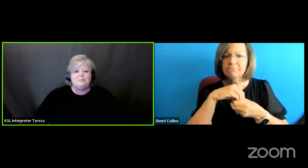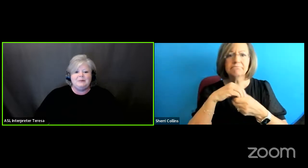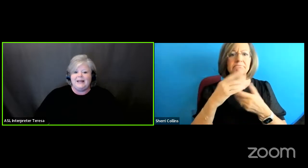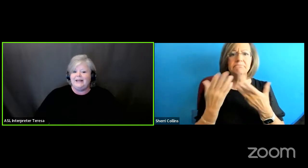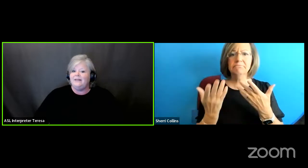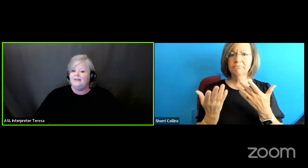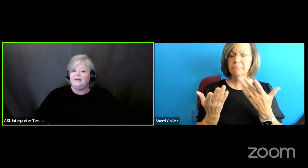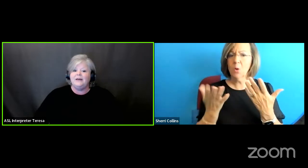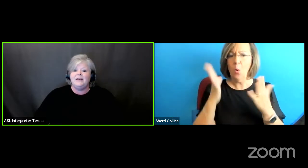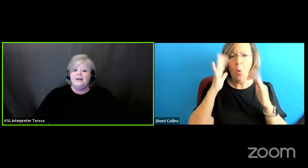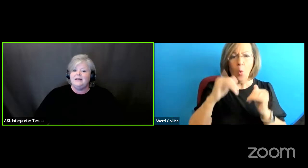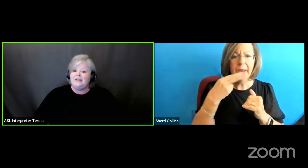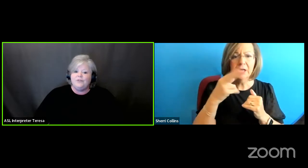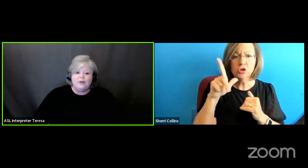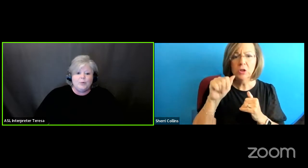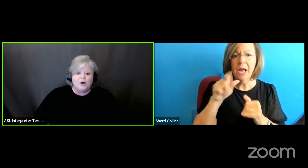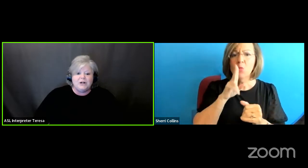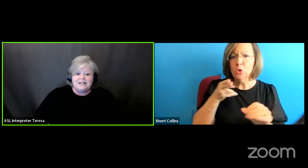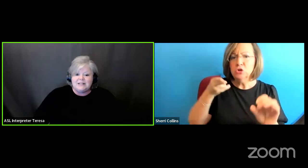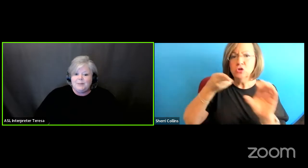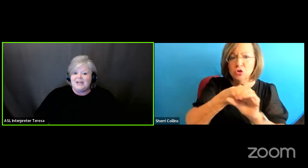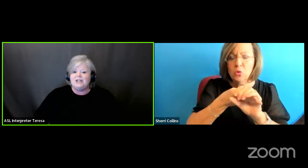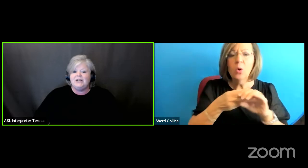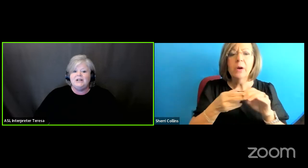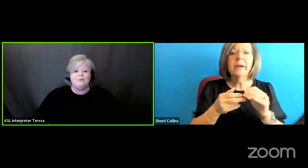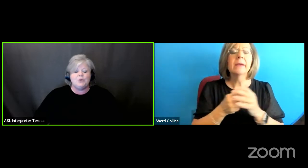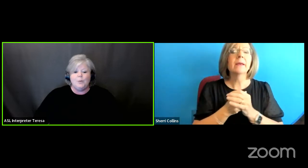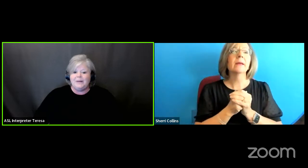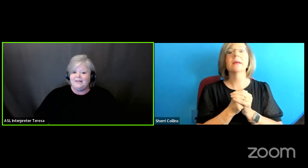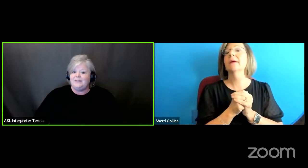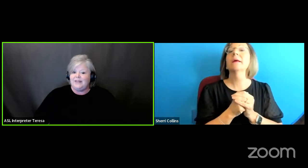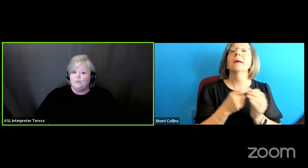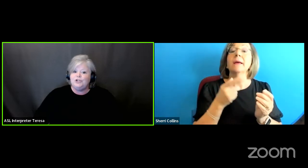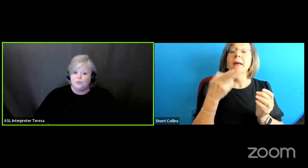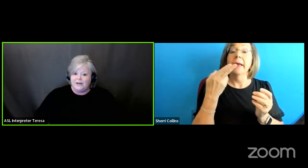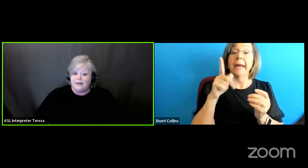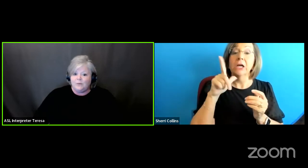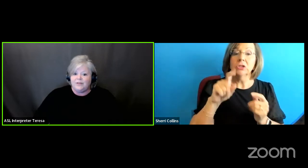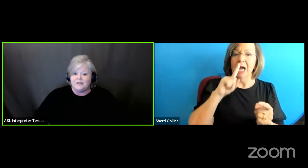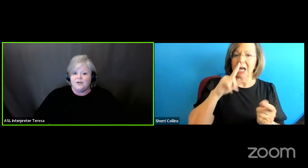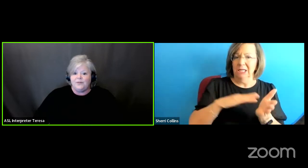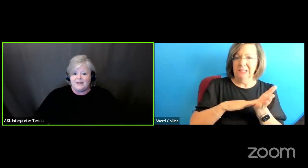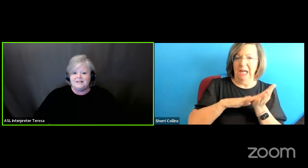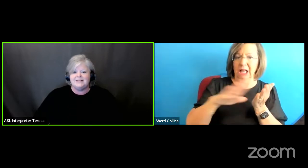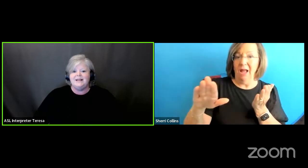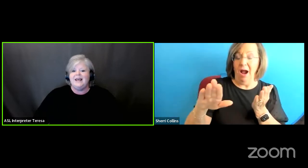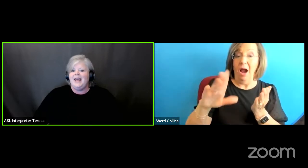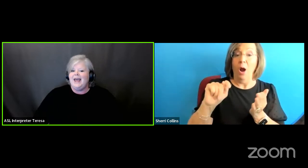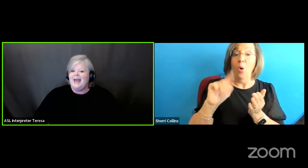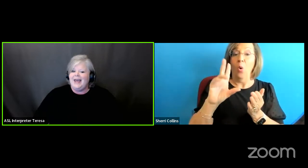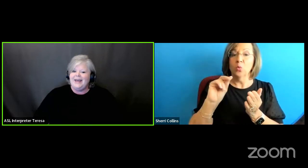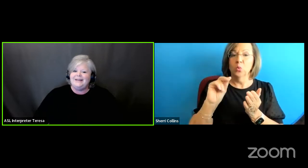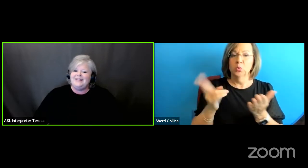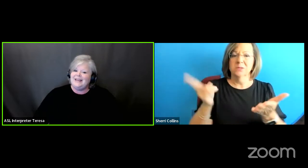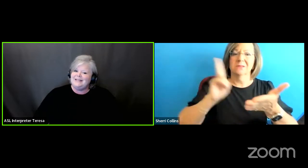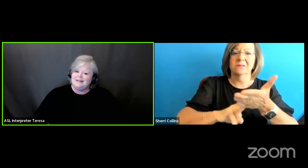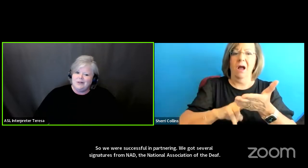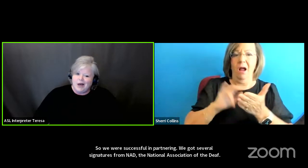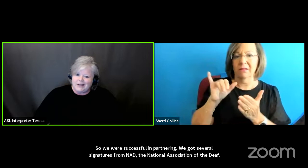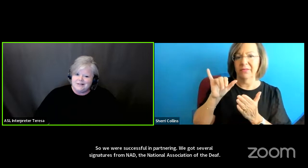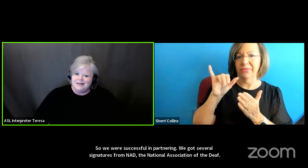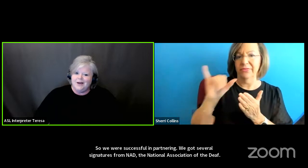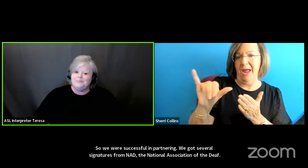prior, explaining the need for their participation. I was hoping that they would join in with us on this, and